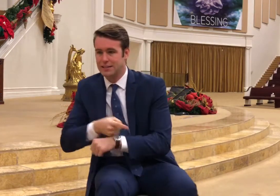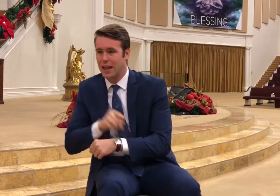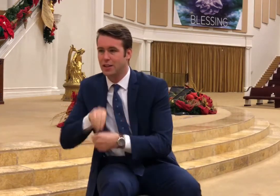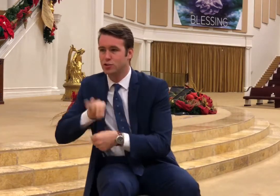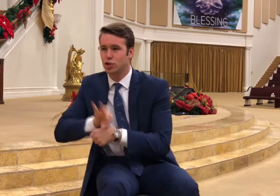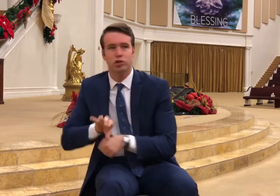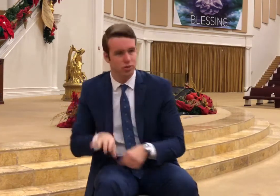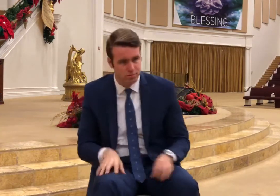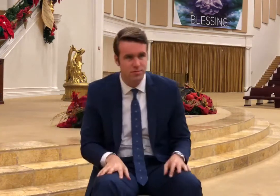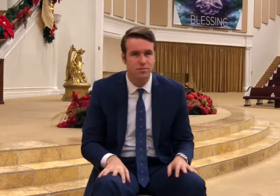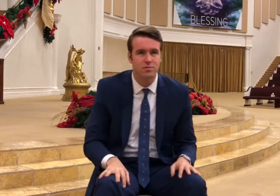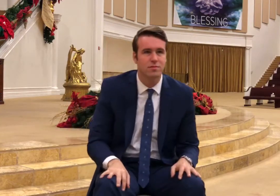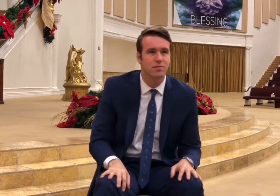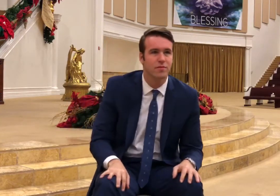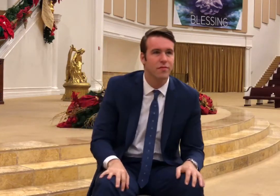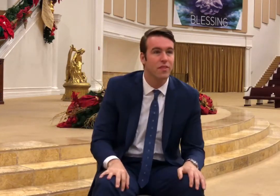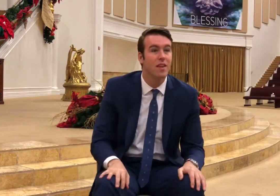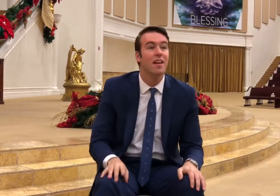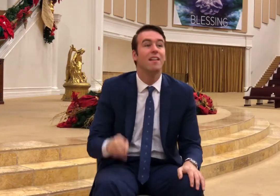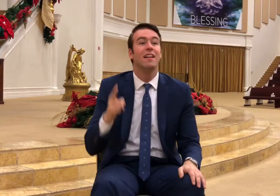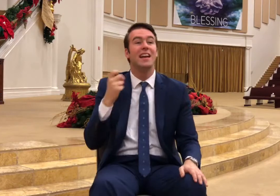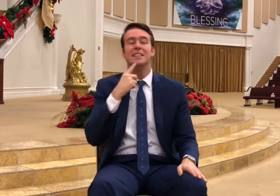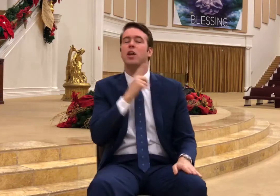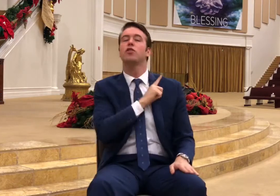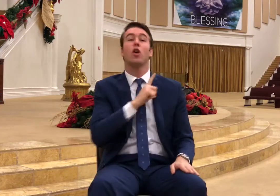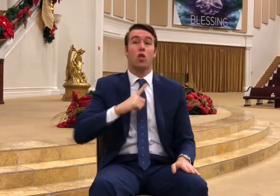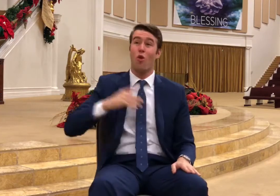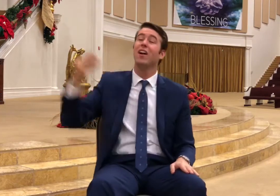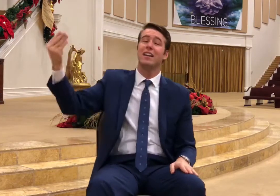back in church. And he said, "The Lord